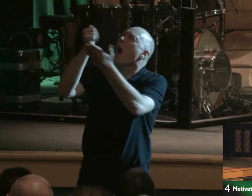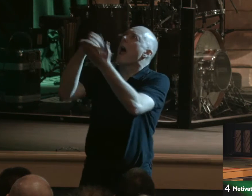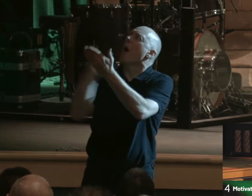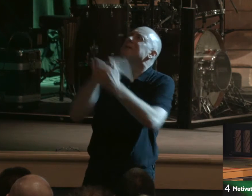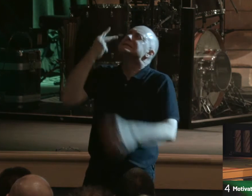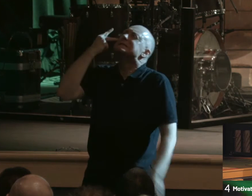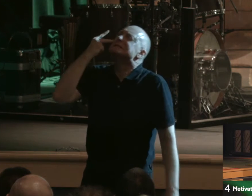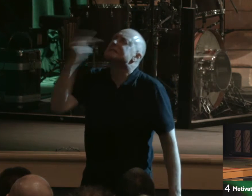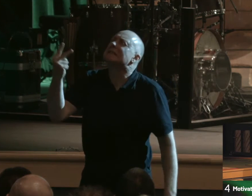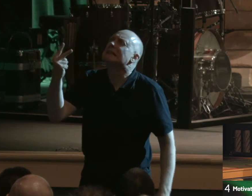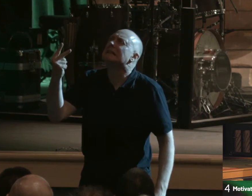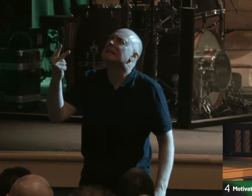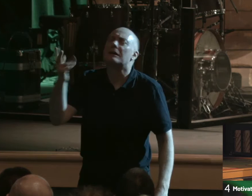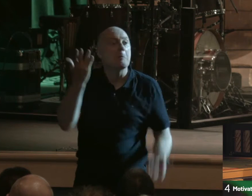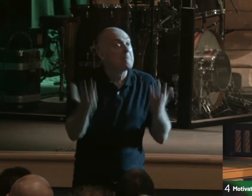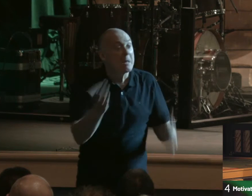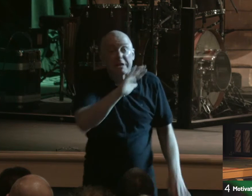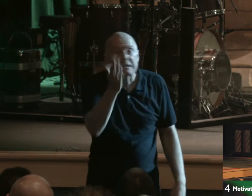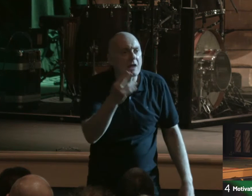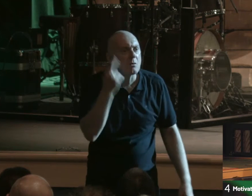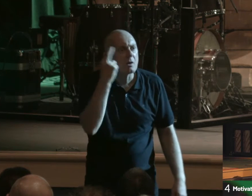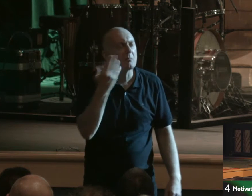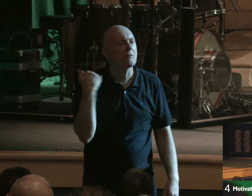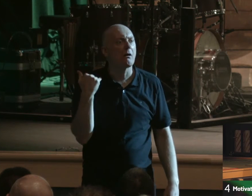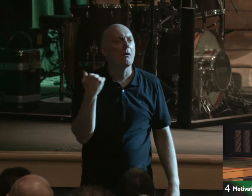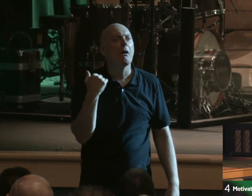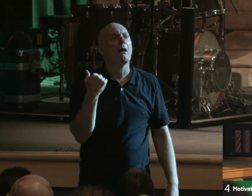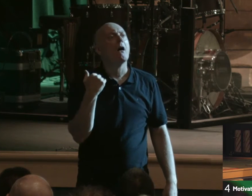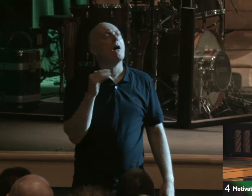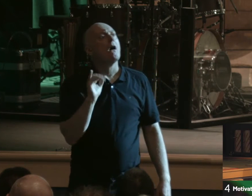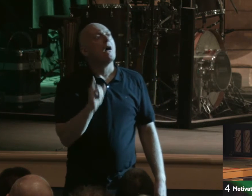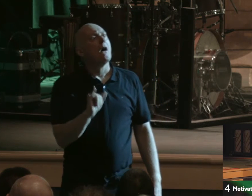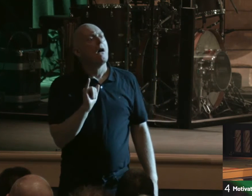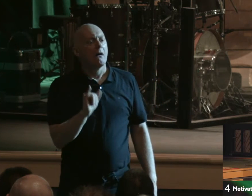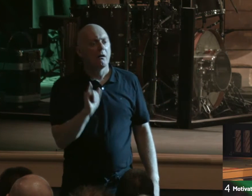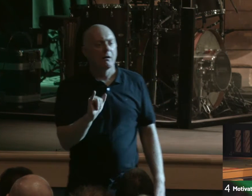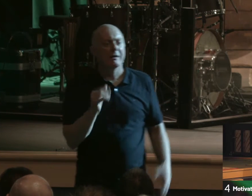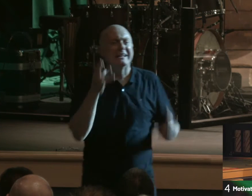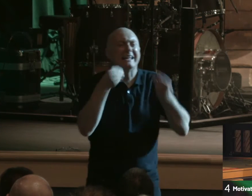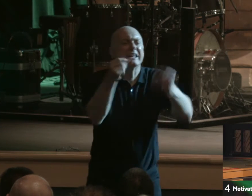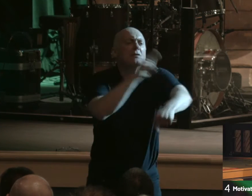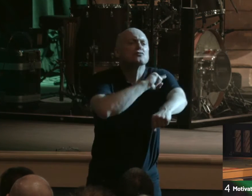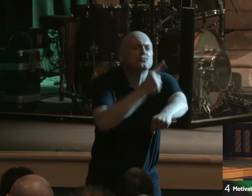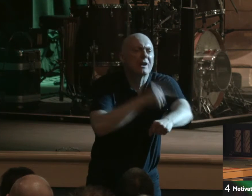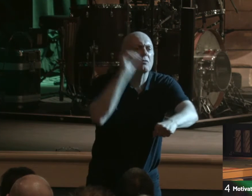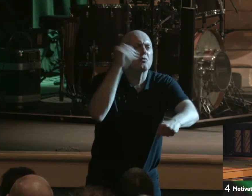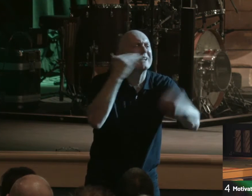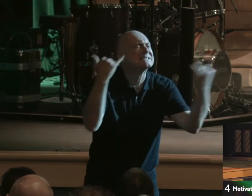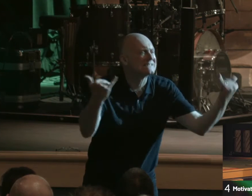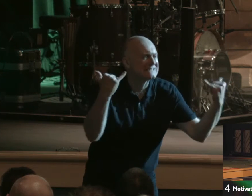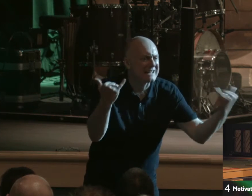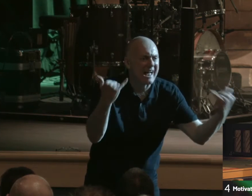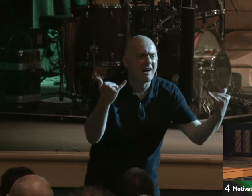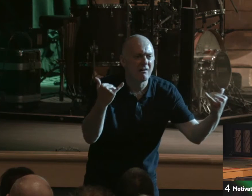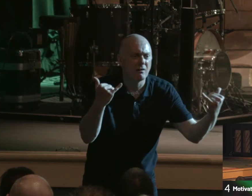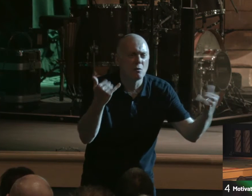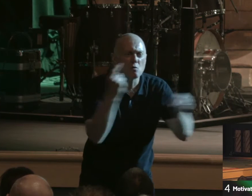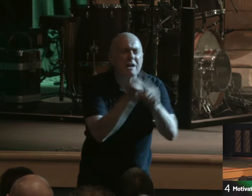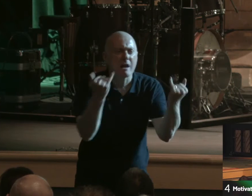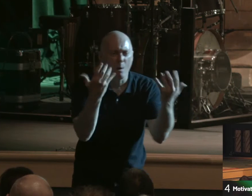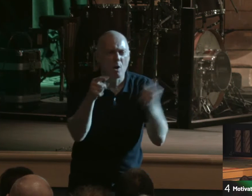see, maybe in a way we've never seen. In the name of Jesus Christ, give strength and grace for this moment to happen even right